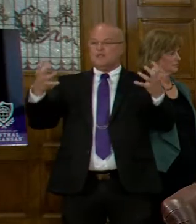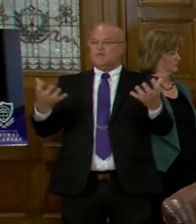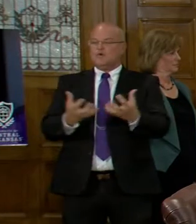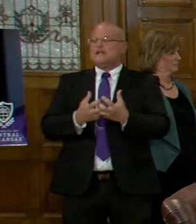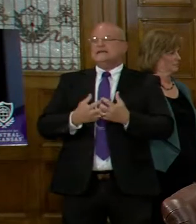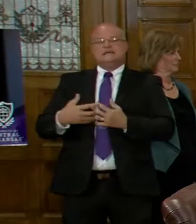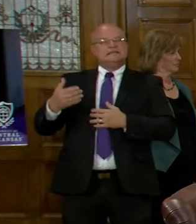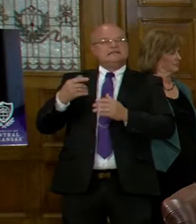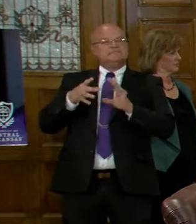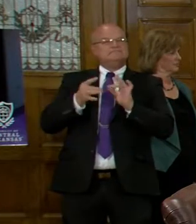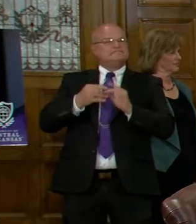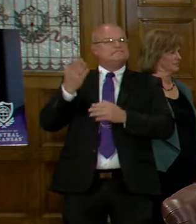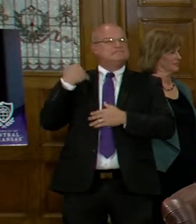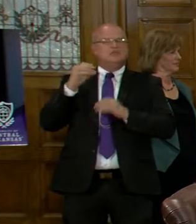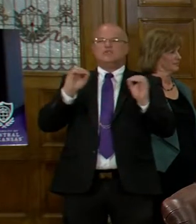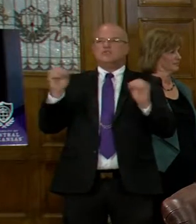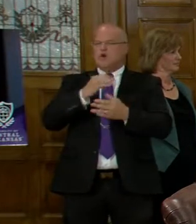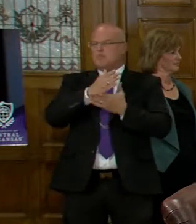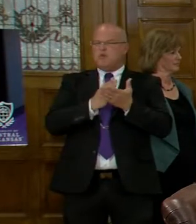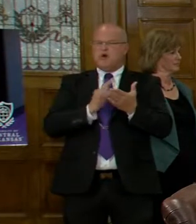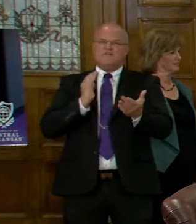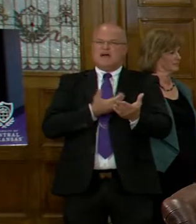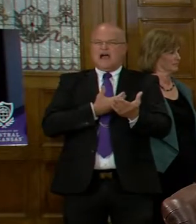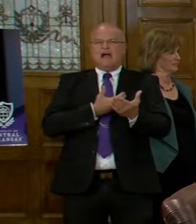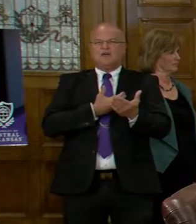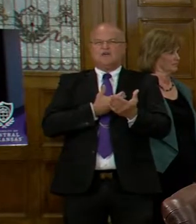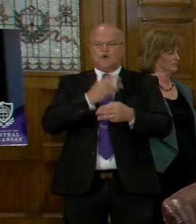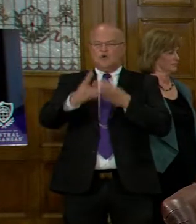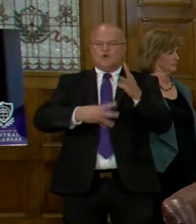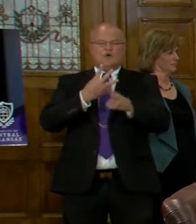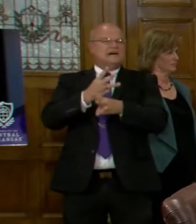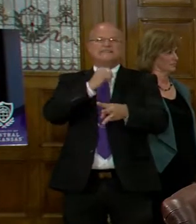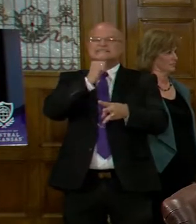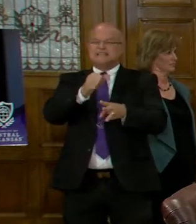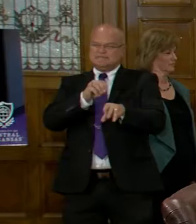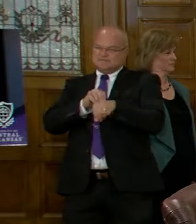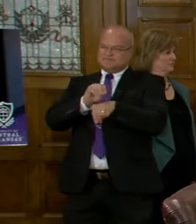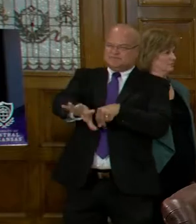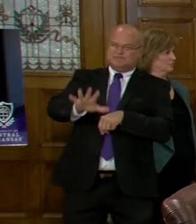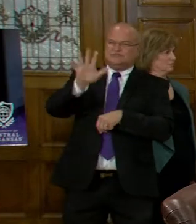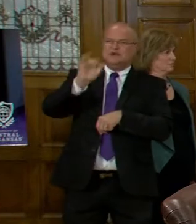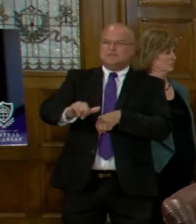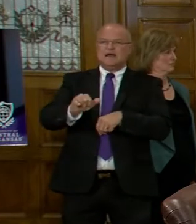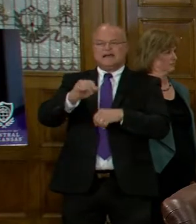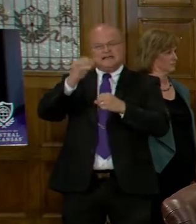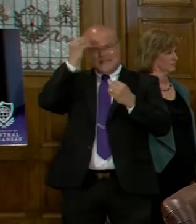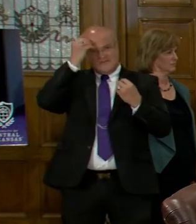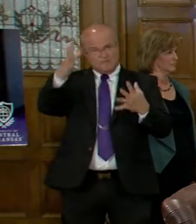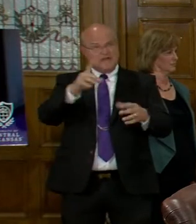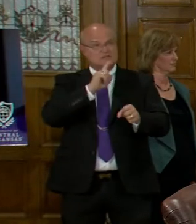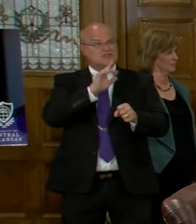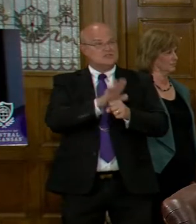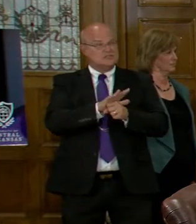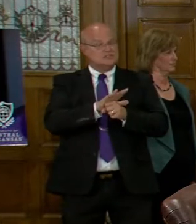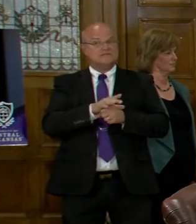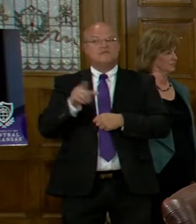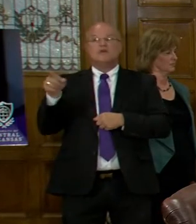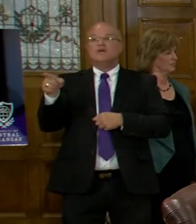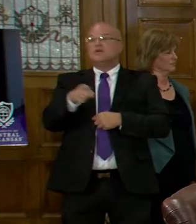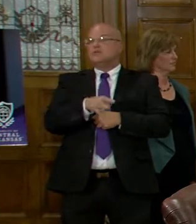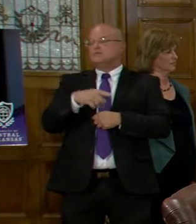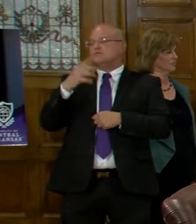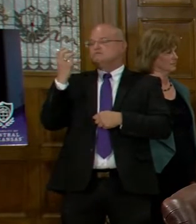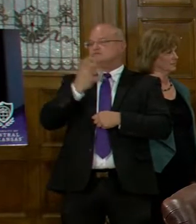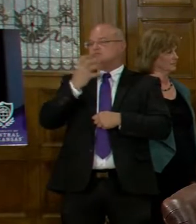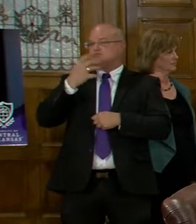no sector of the economy that's not impacted by information technology and information assurance. You would be